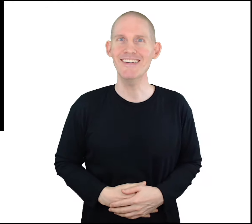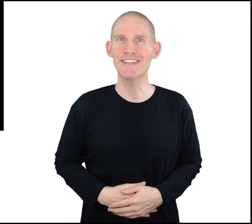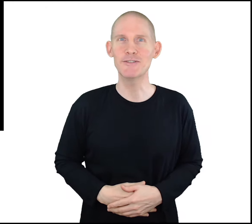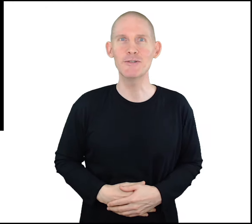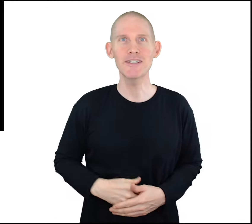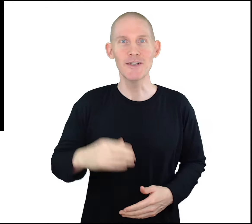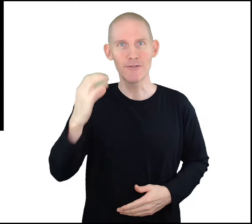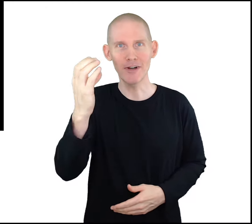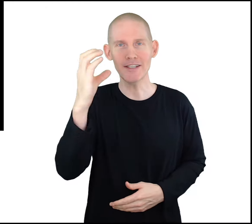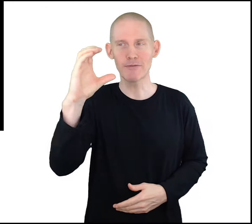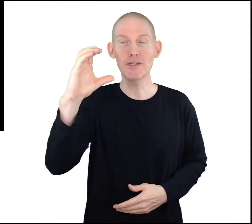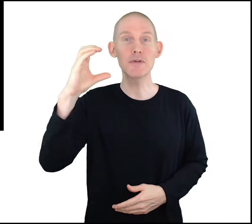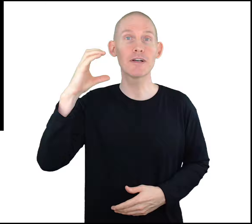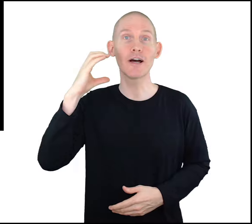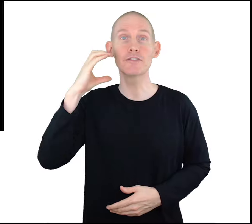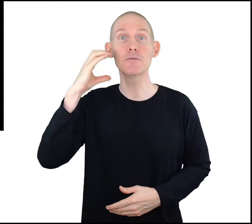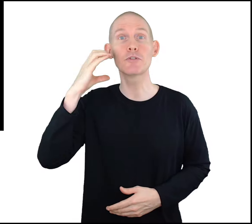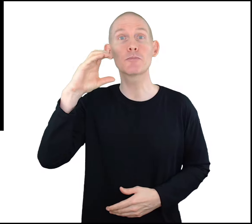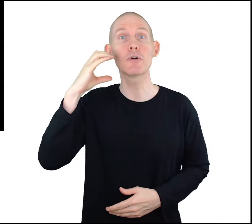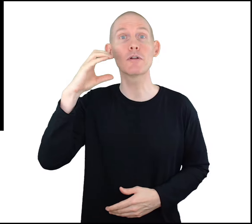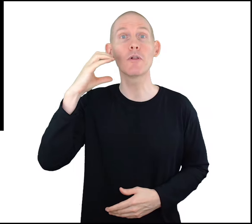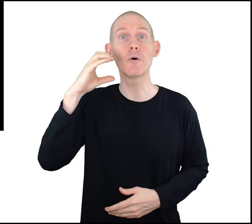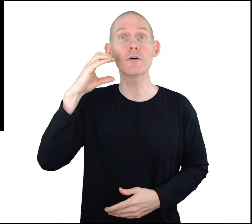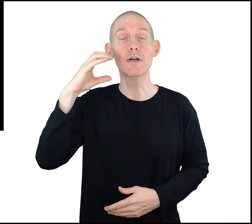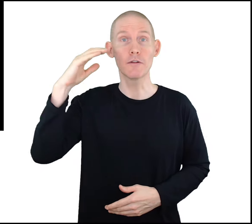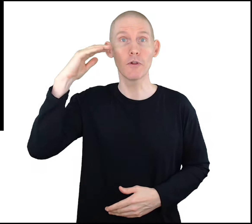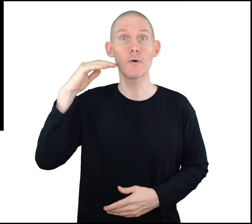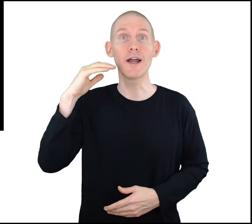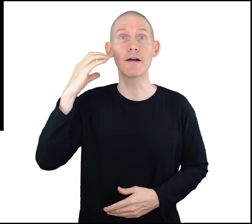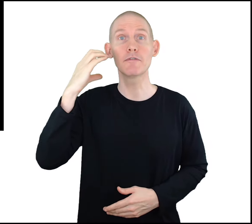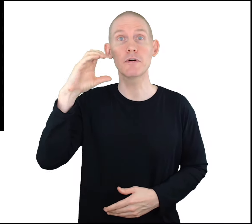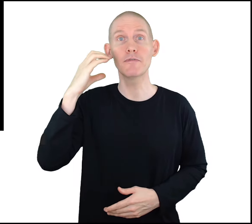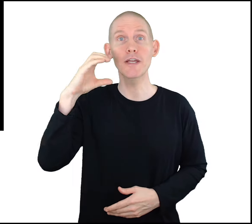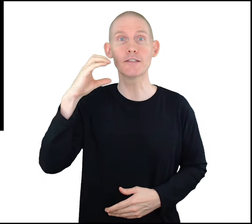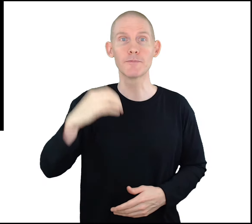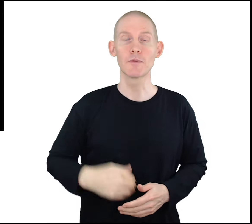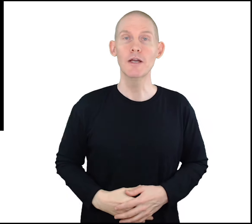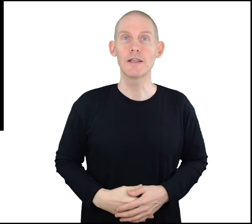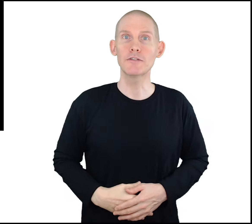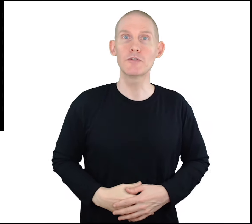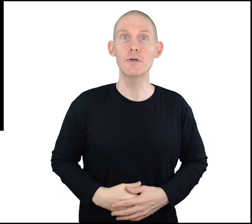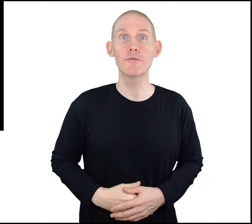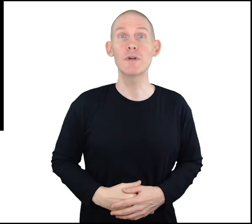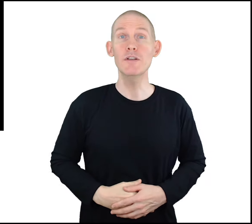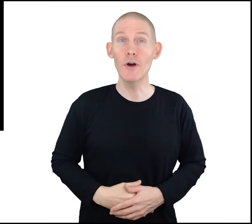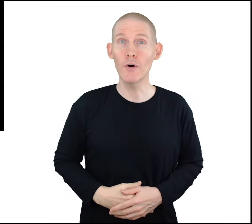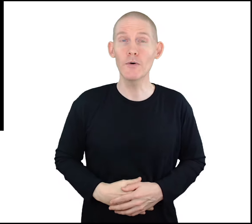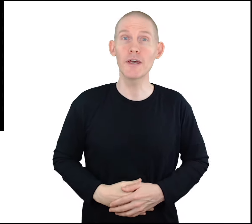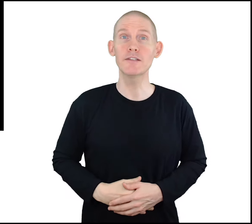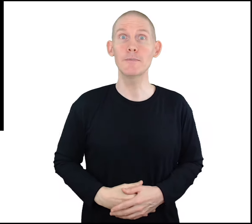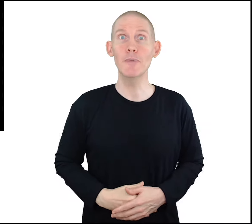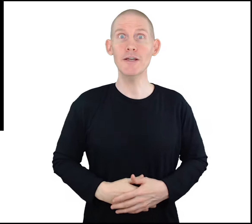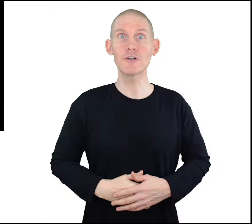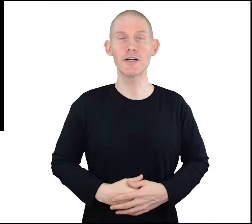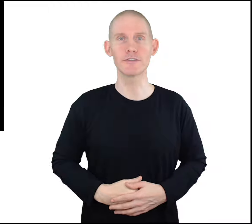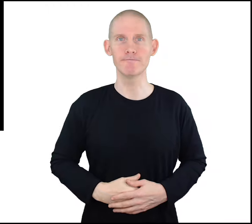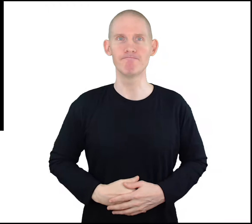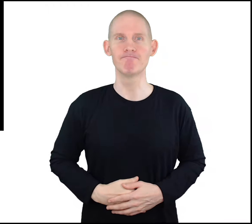Did you do it? Right, female cousin, we'll just put it lower, the lower half of our face. Let's do it if we know that it's a male cousin.